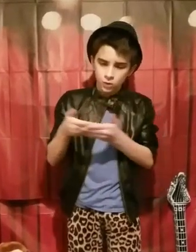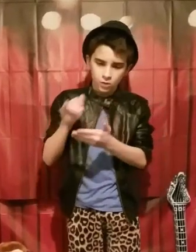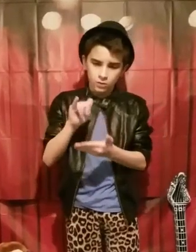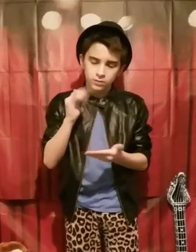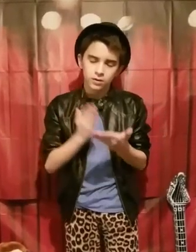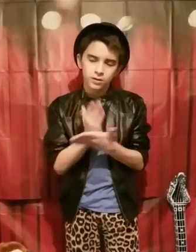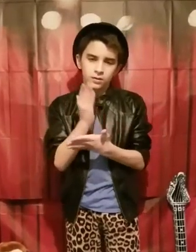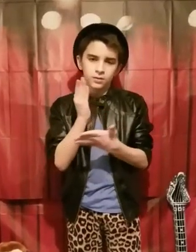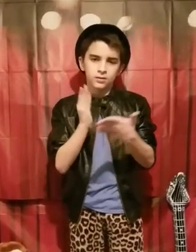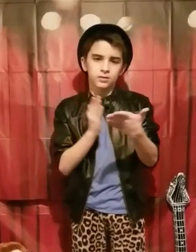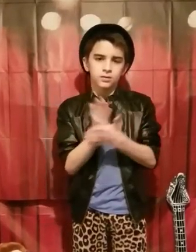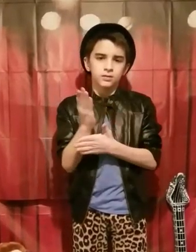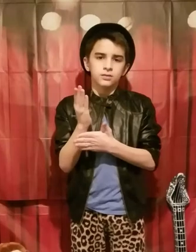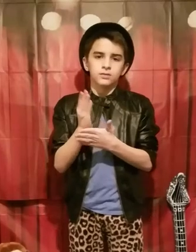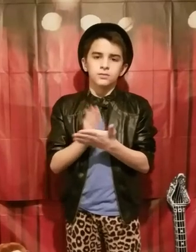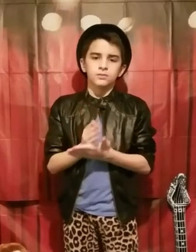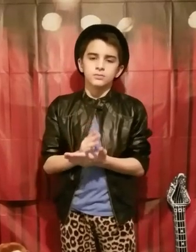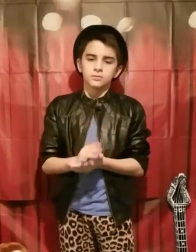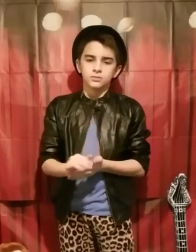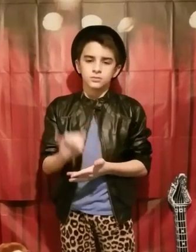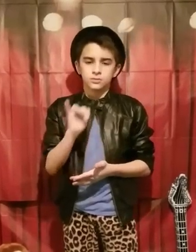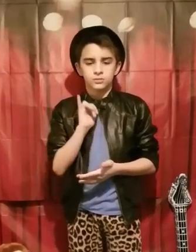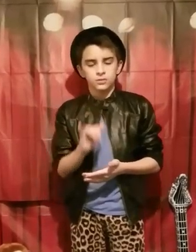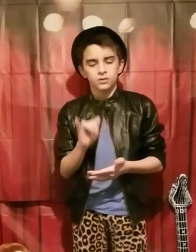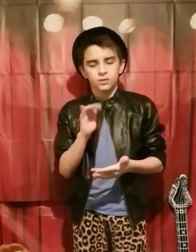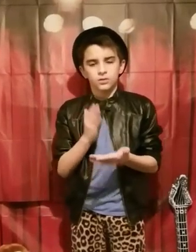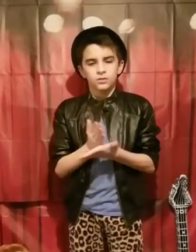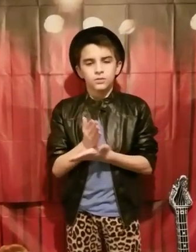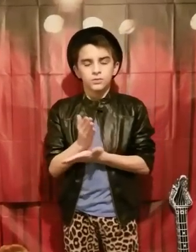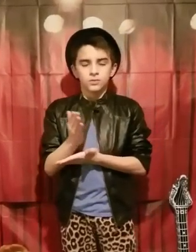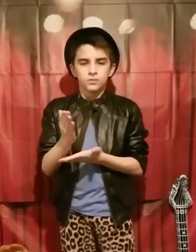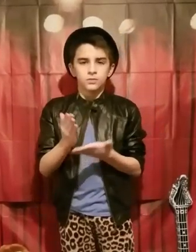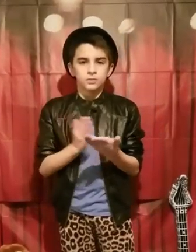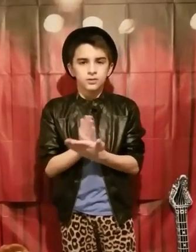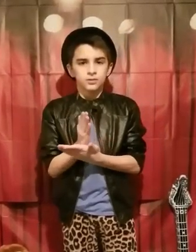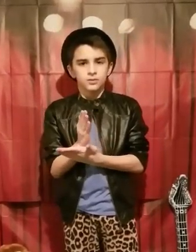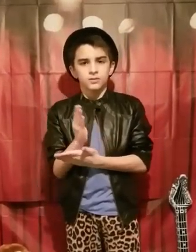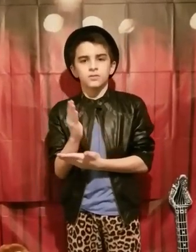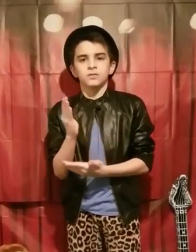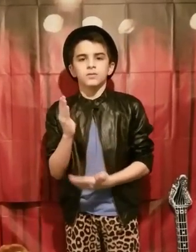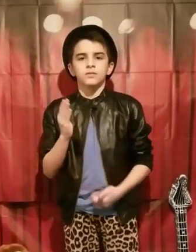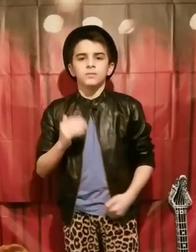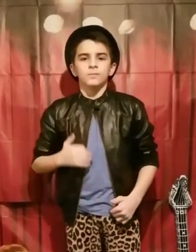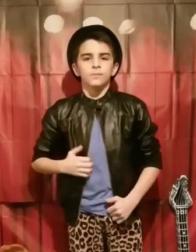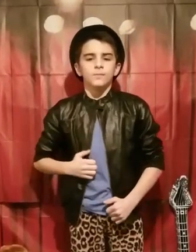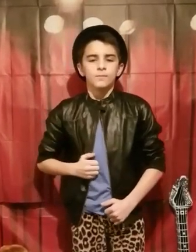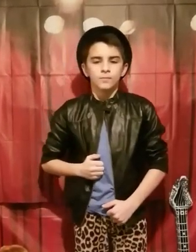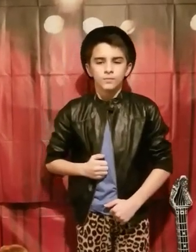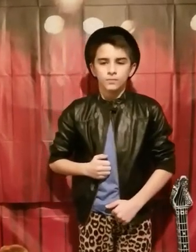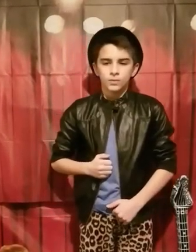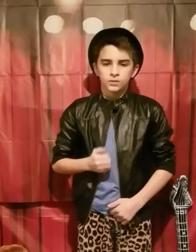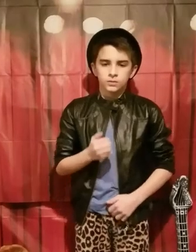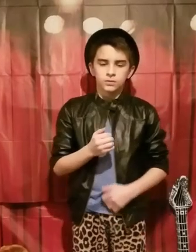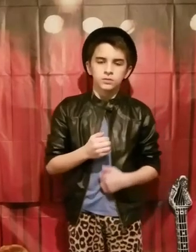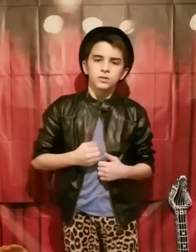okay Baby, it's So cute We gotta